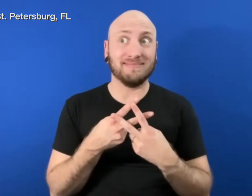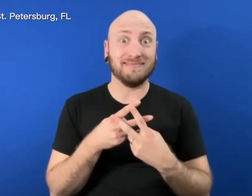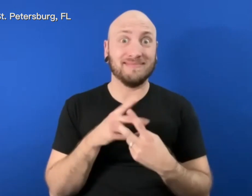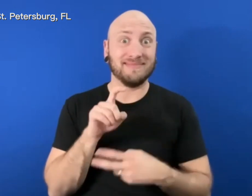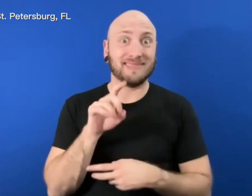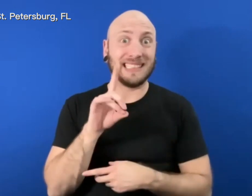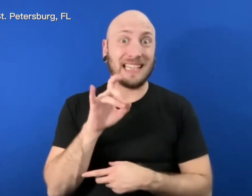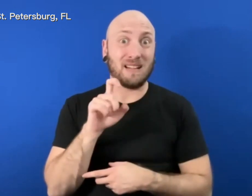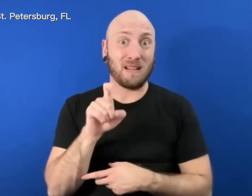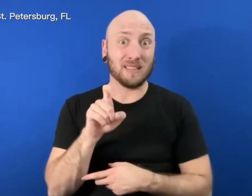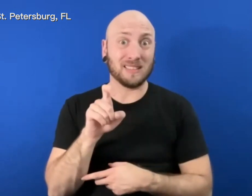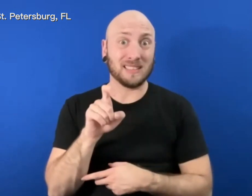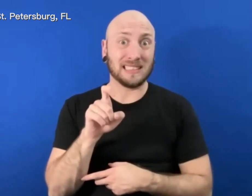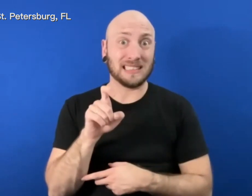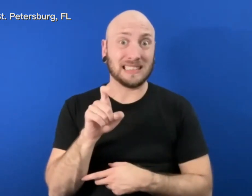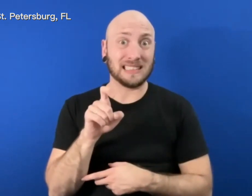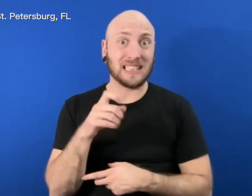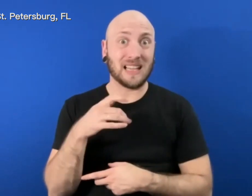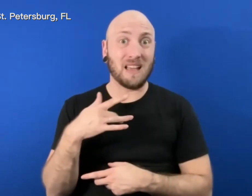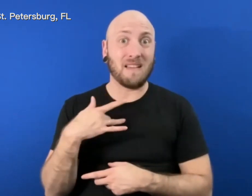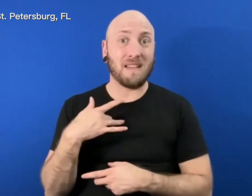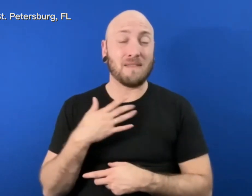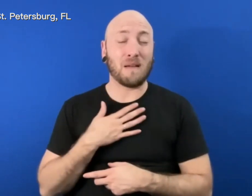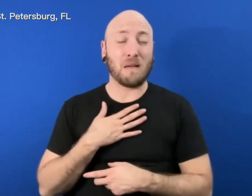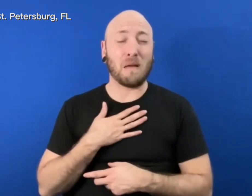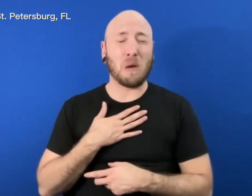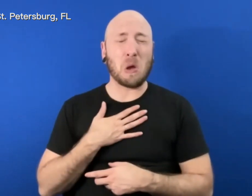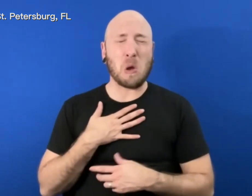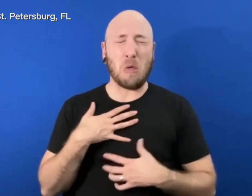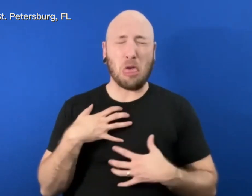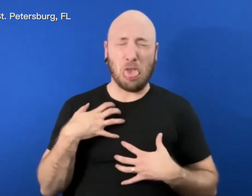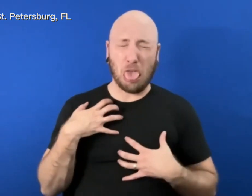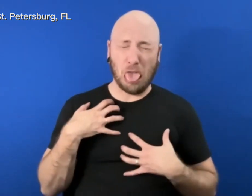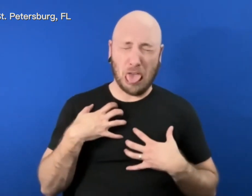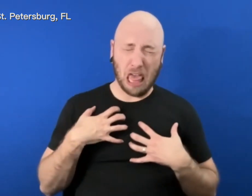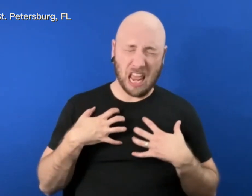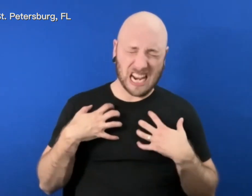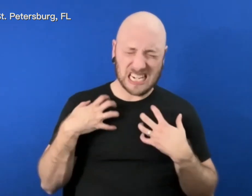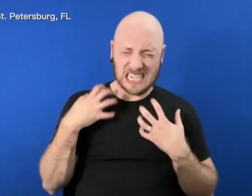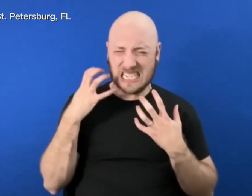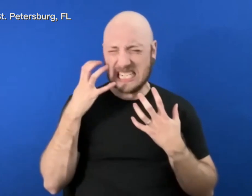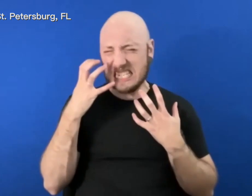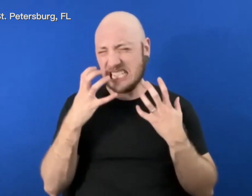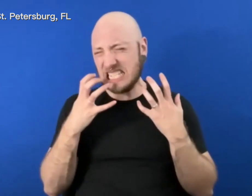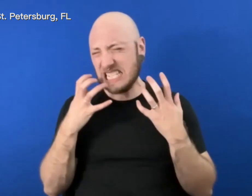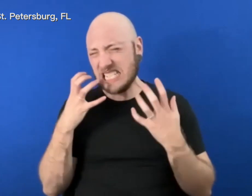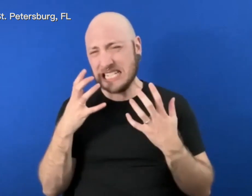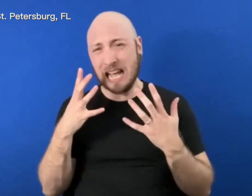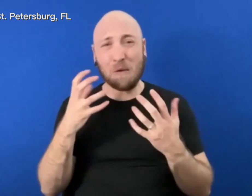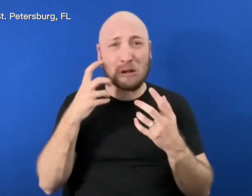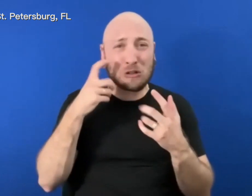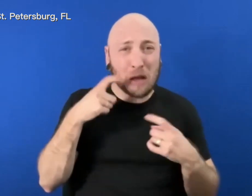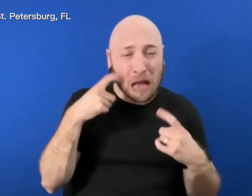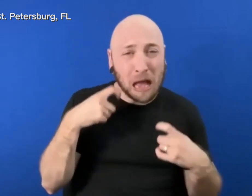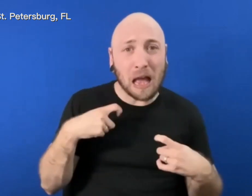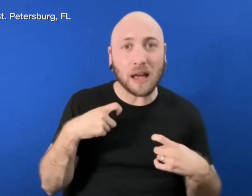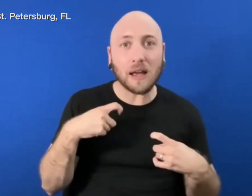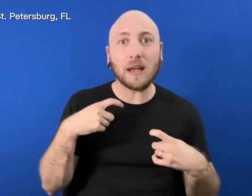I just felt like screaming. I felt like pulling out my hair and crying. I remembered how I felt 3 weeks ago when I